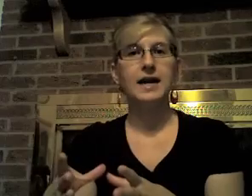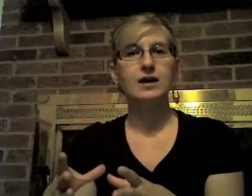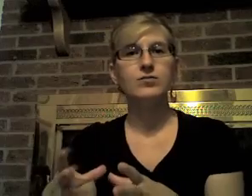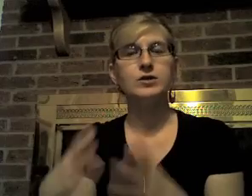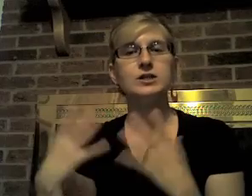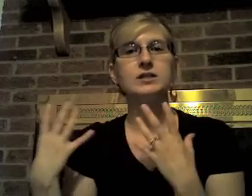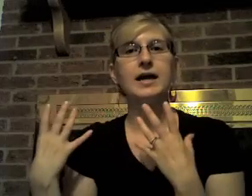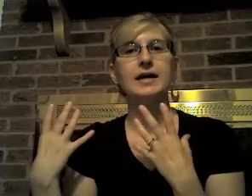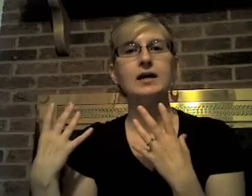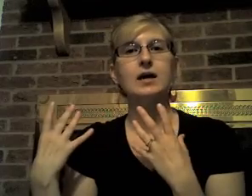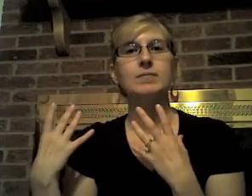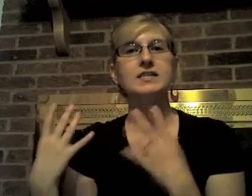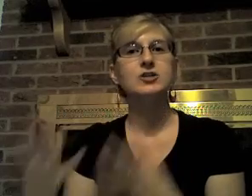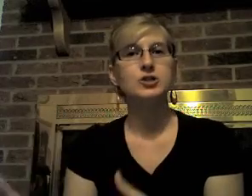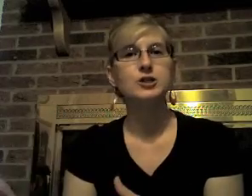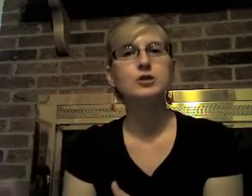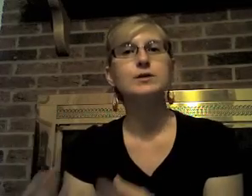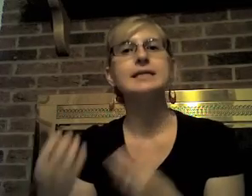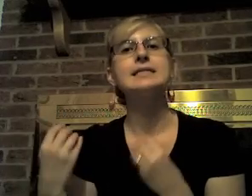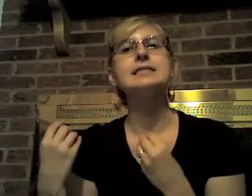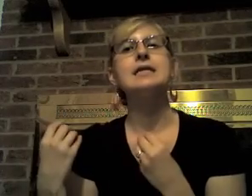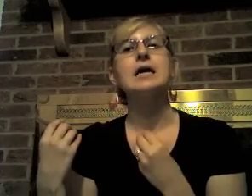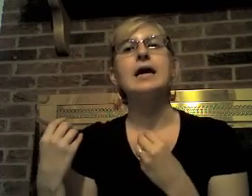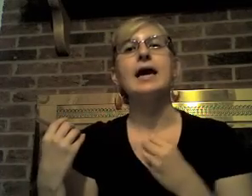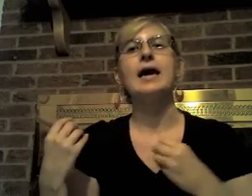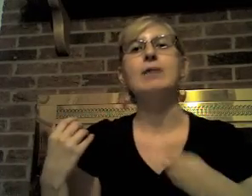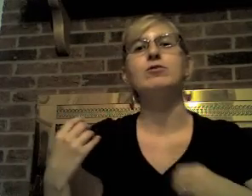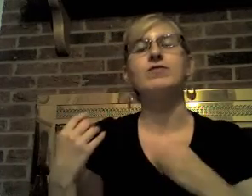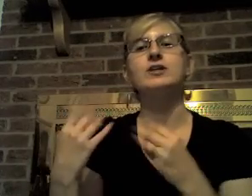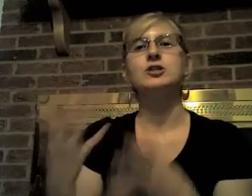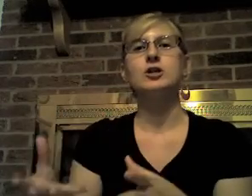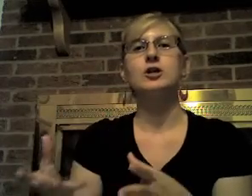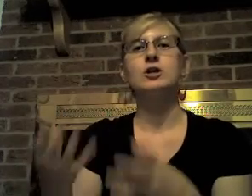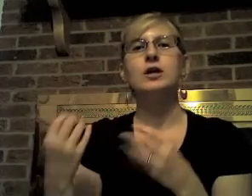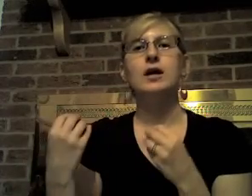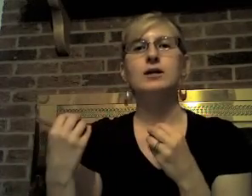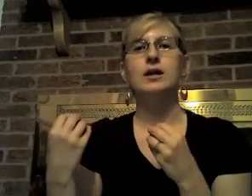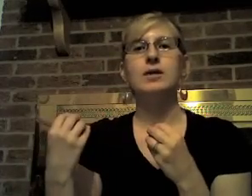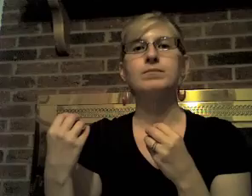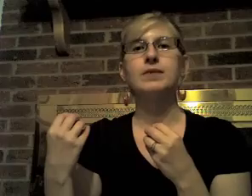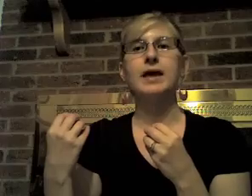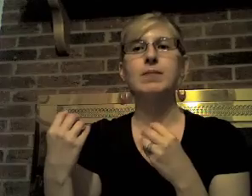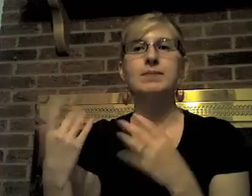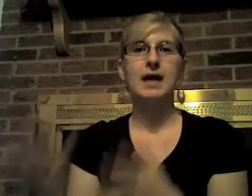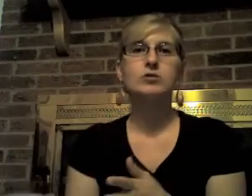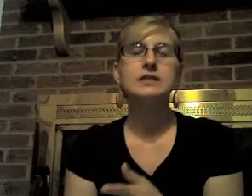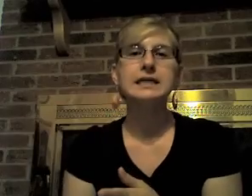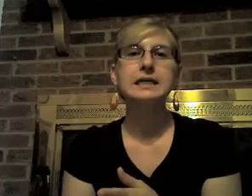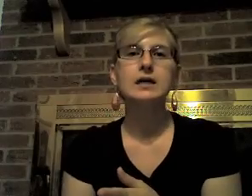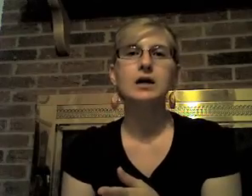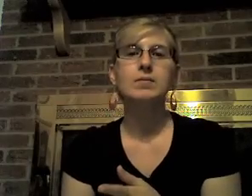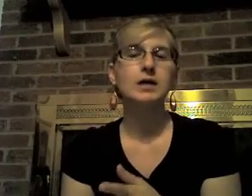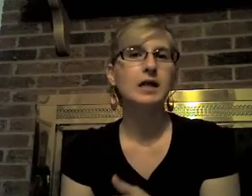consultative, which is like a teacher to students, a professional that might be counseling a